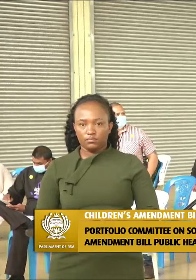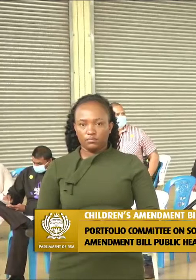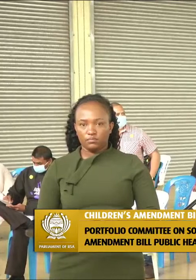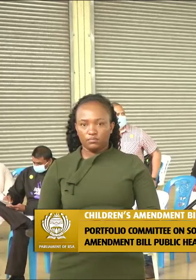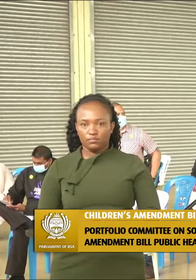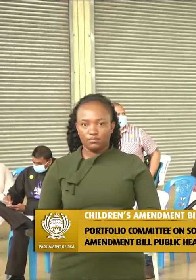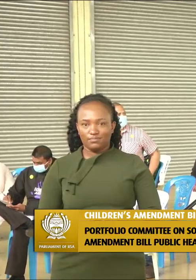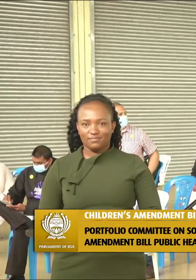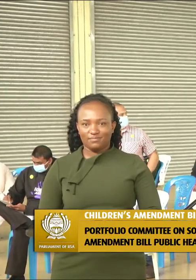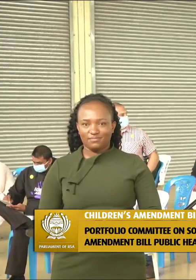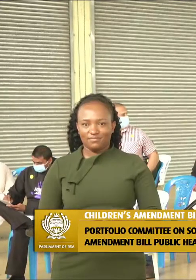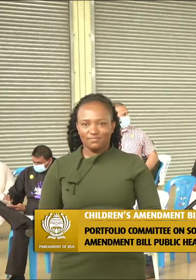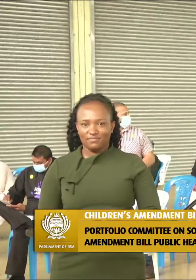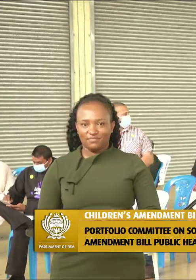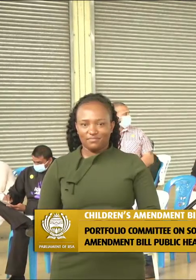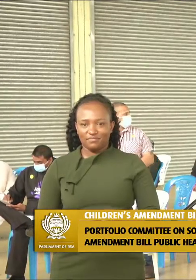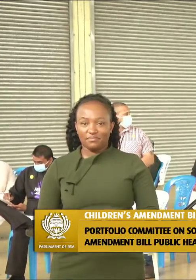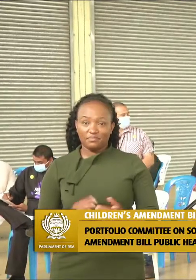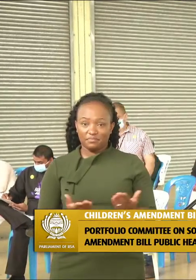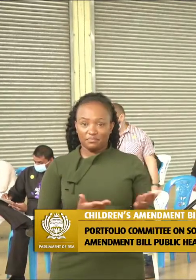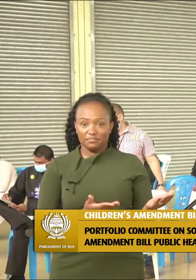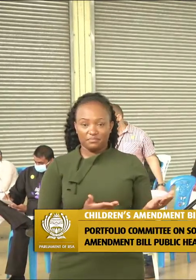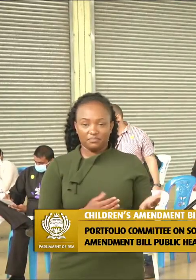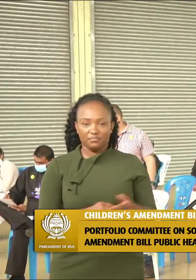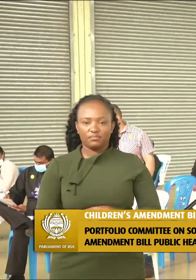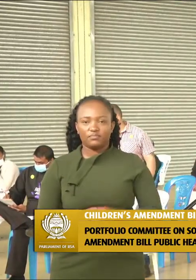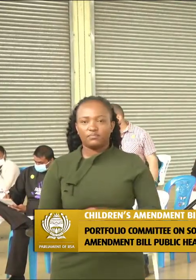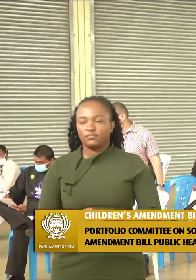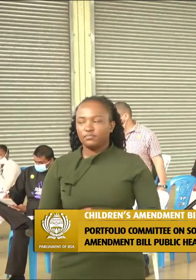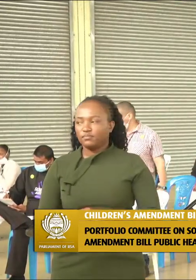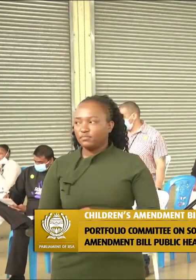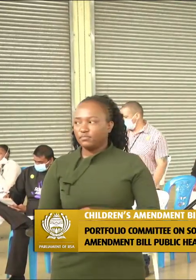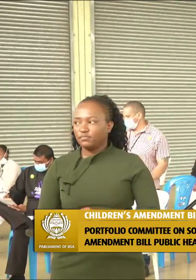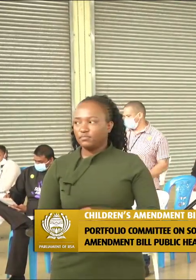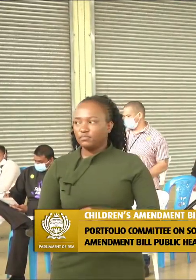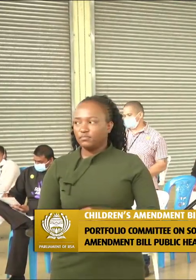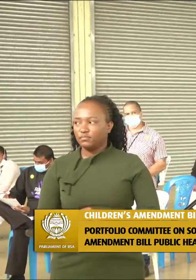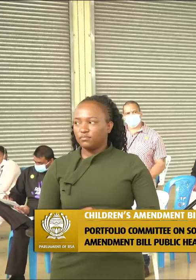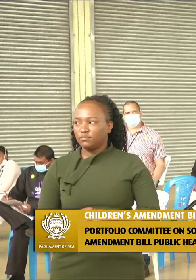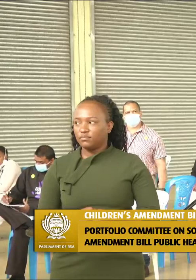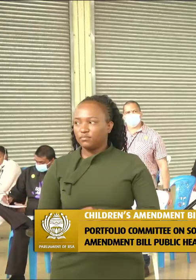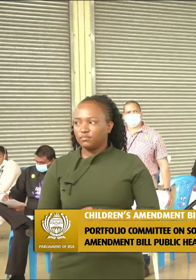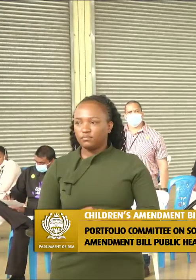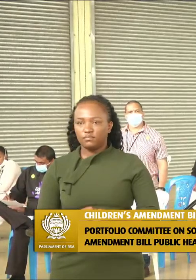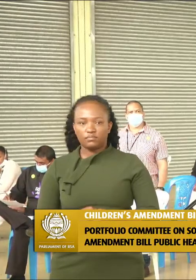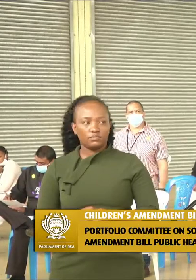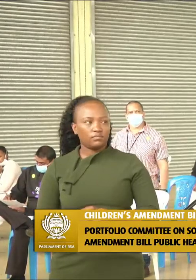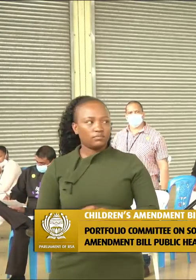Okay. Over to you. Good Hayi, day, uyi- good day to everyone. Uyise kancane. Ngibingelela wonke